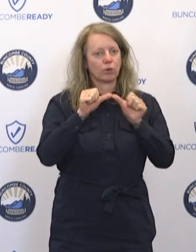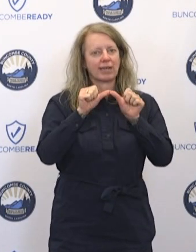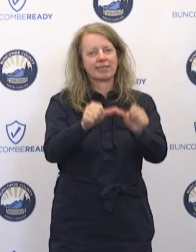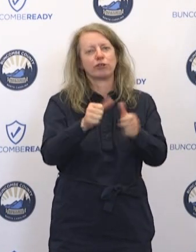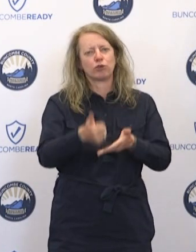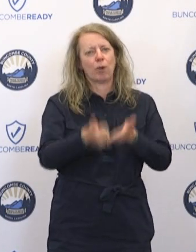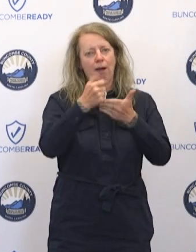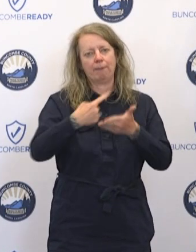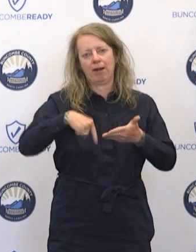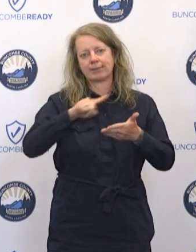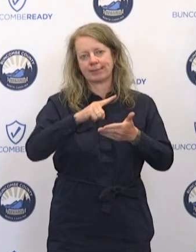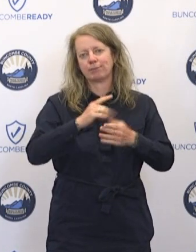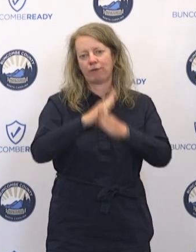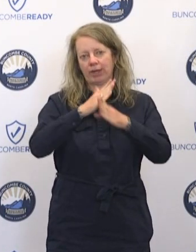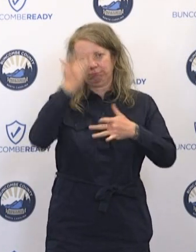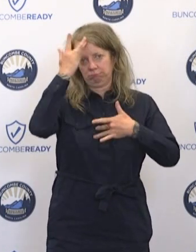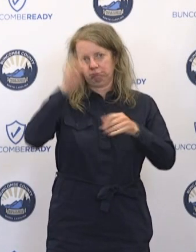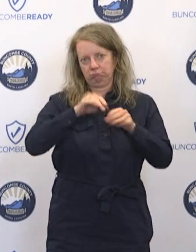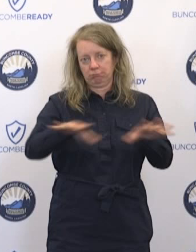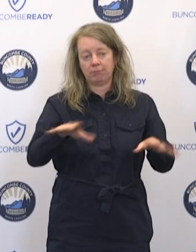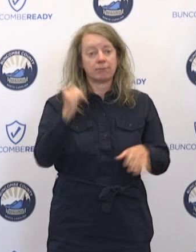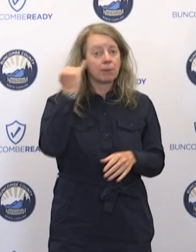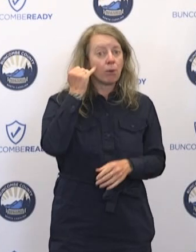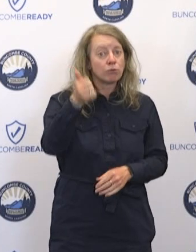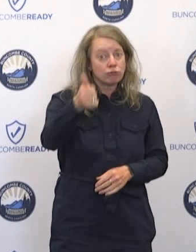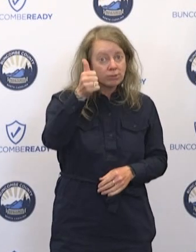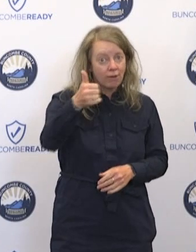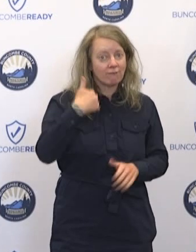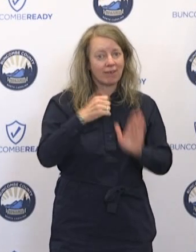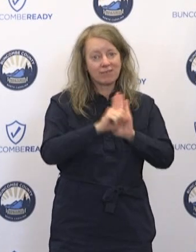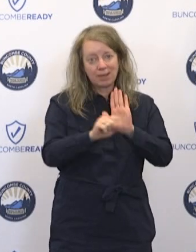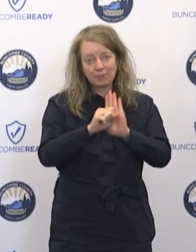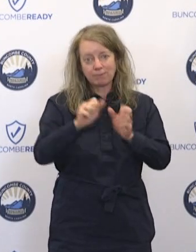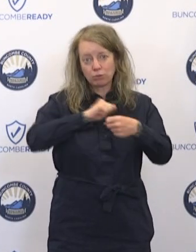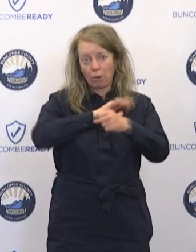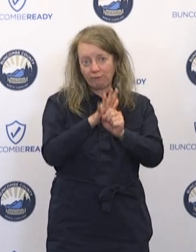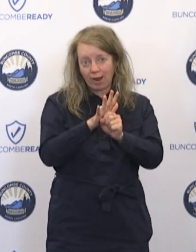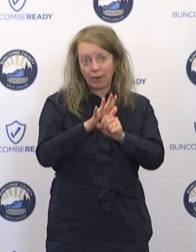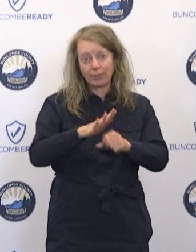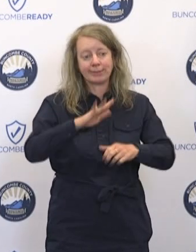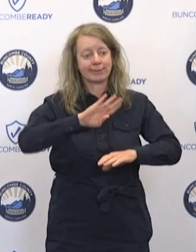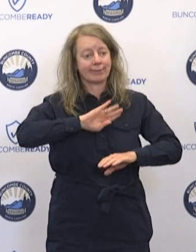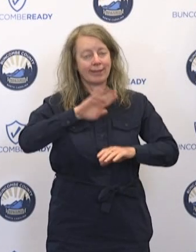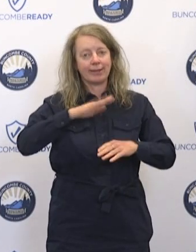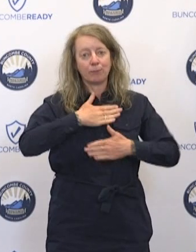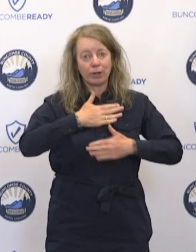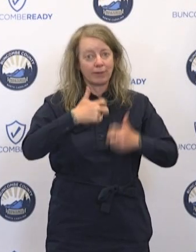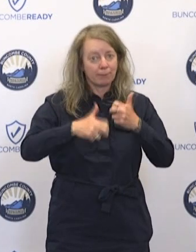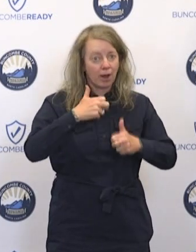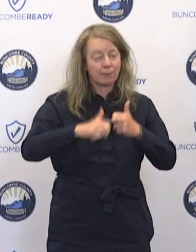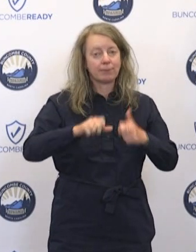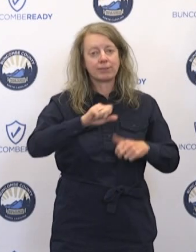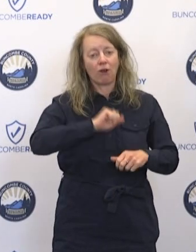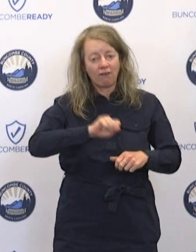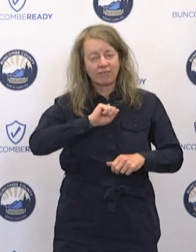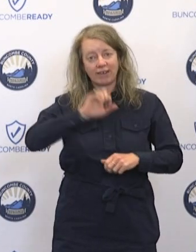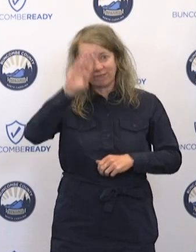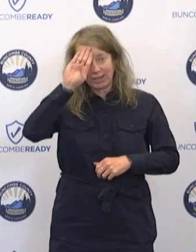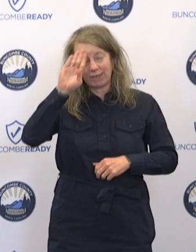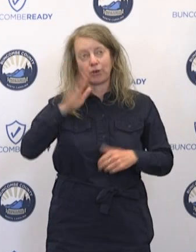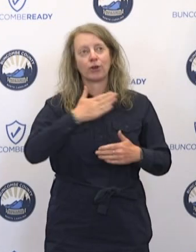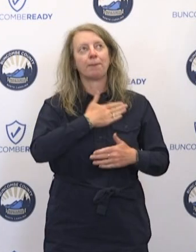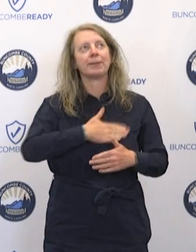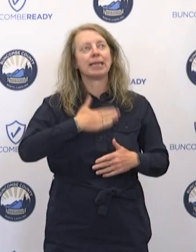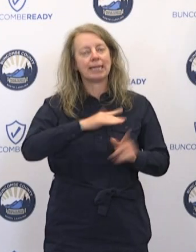If you are experiencing symptoms of COVID-19 or think you may have been exposed to COVID-19, please seek out testing so